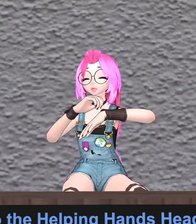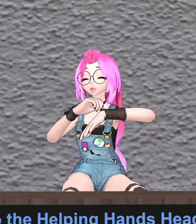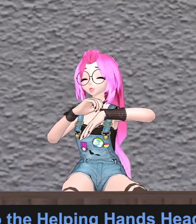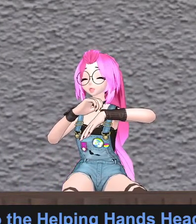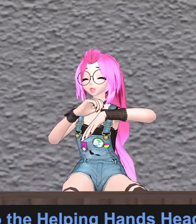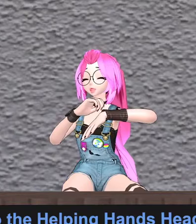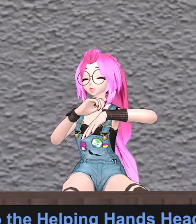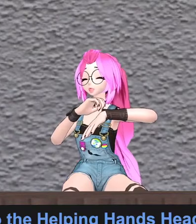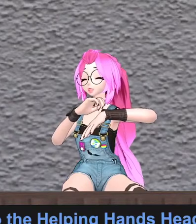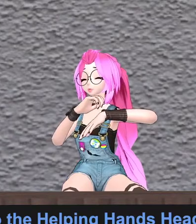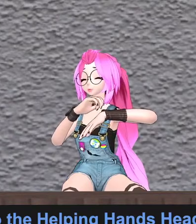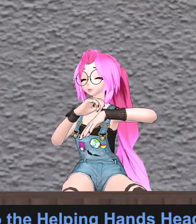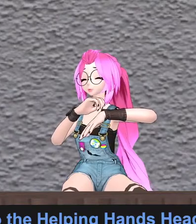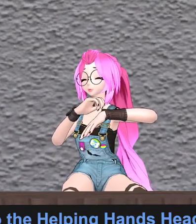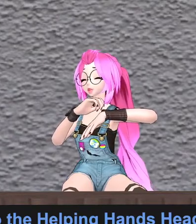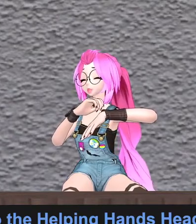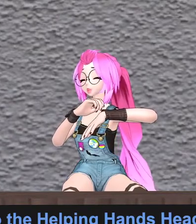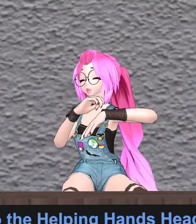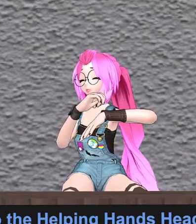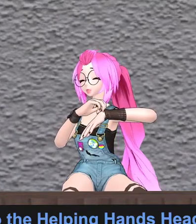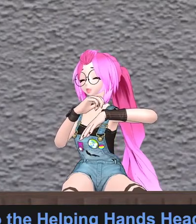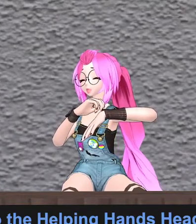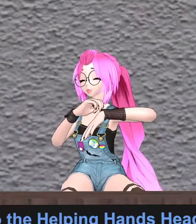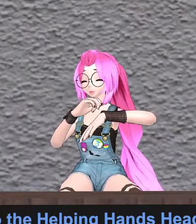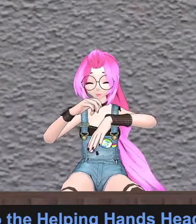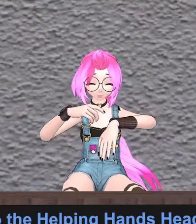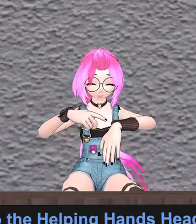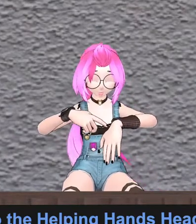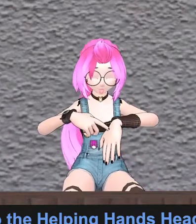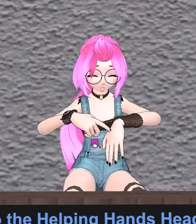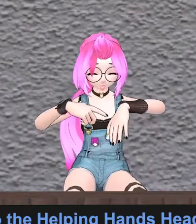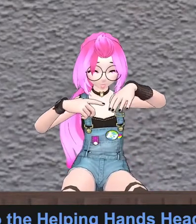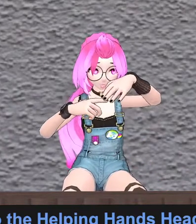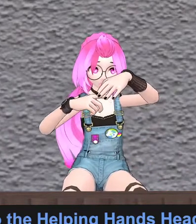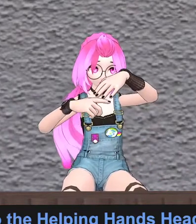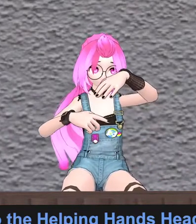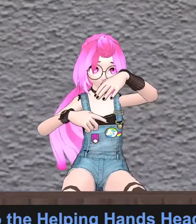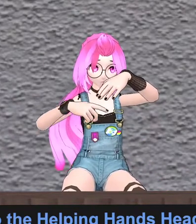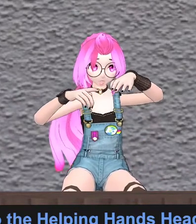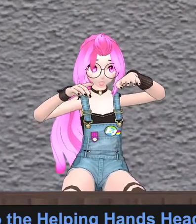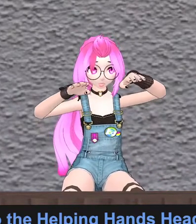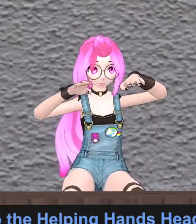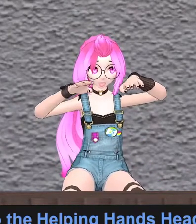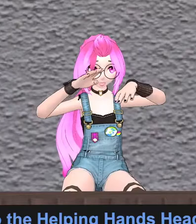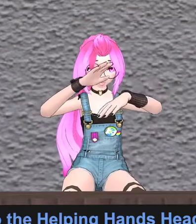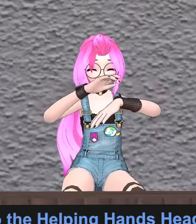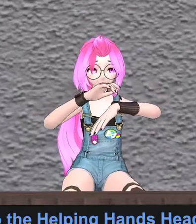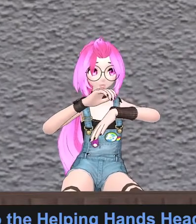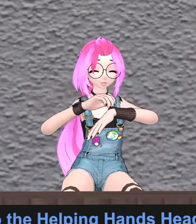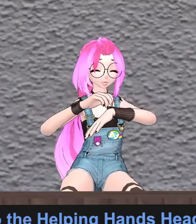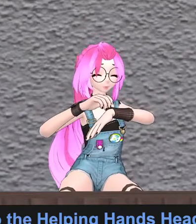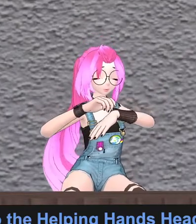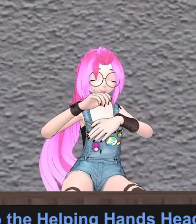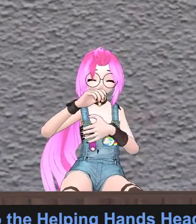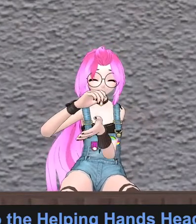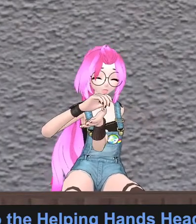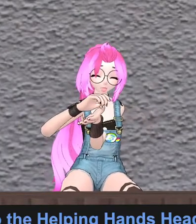tapping my right hand on my left, okay? So your palm is down. Both your palms are downwards.